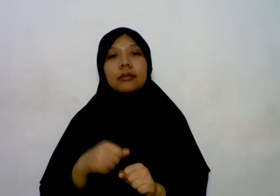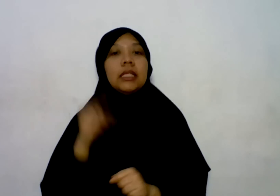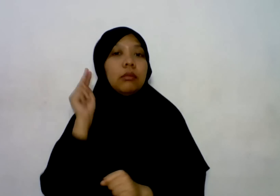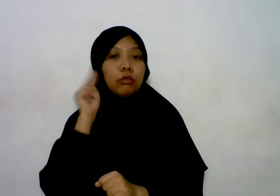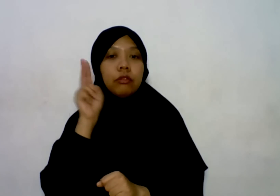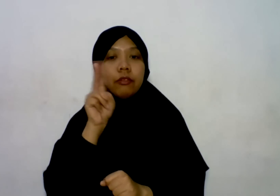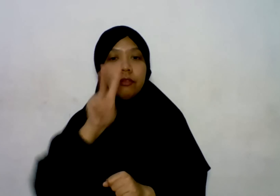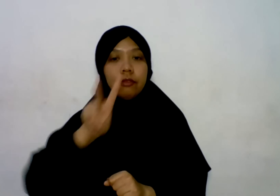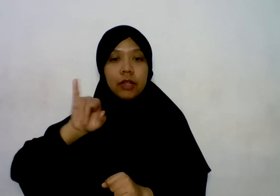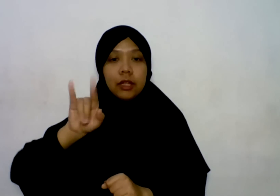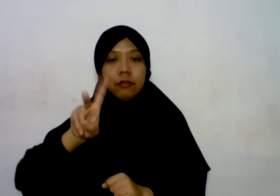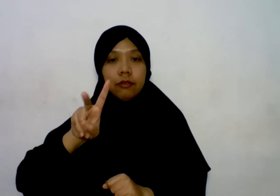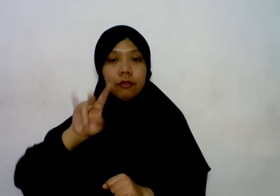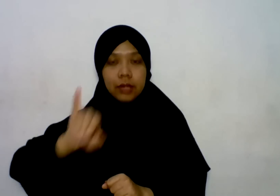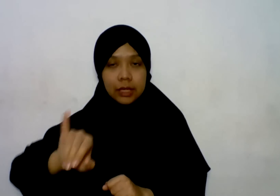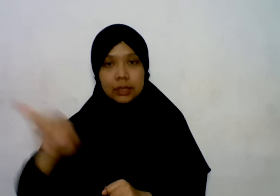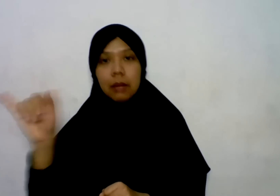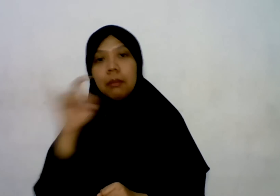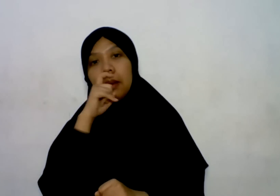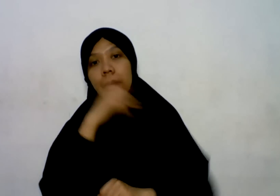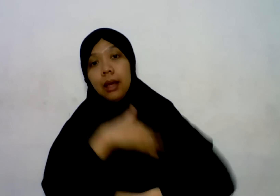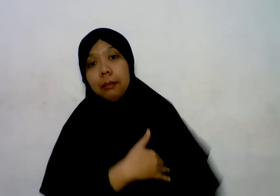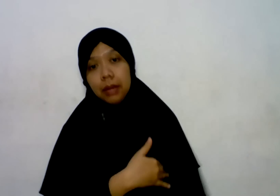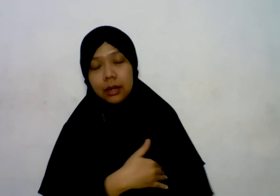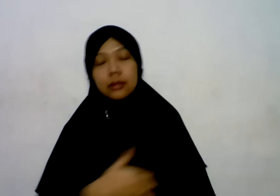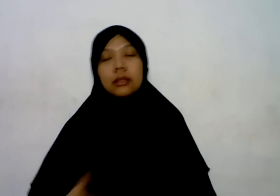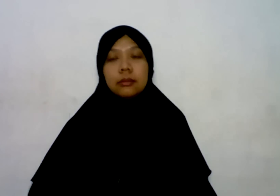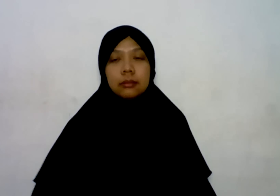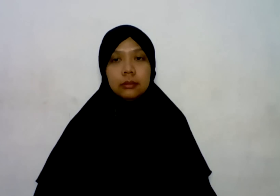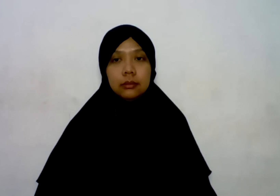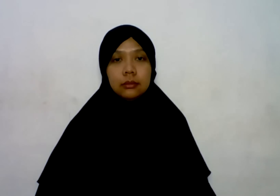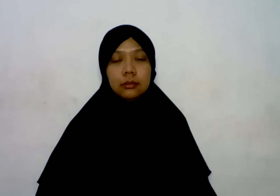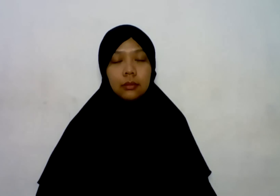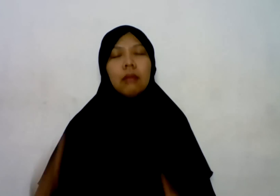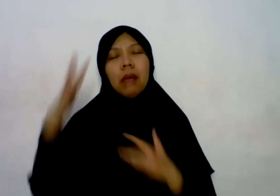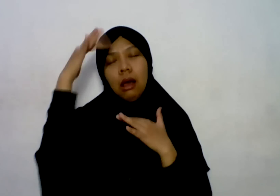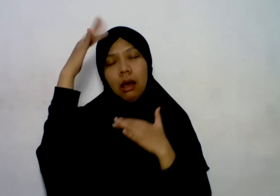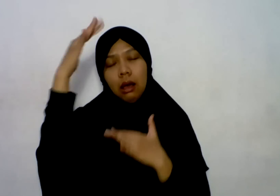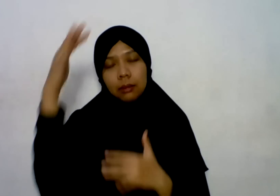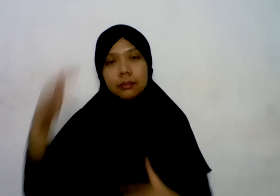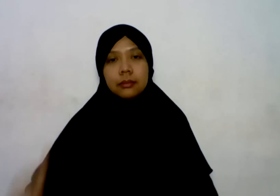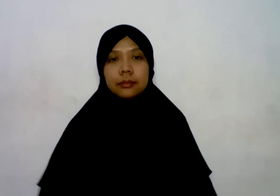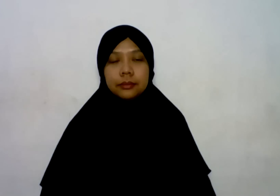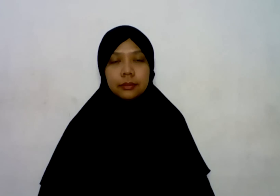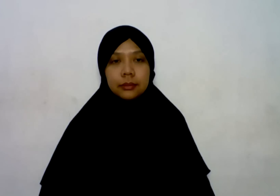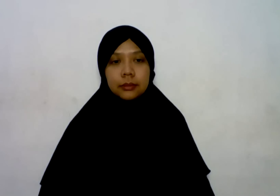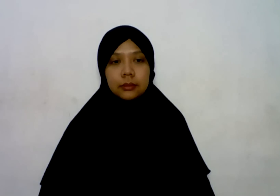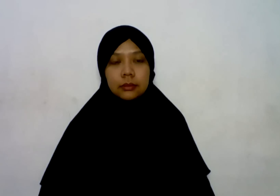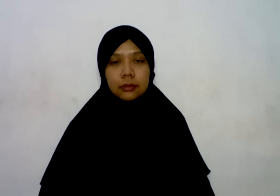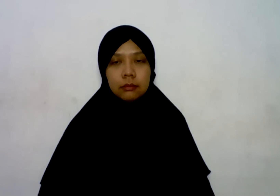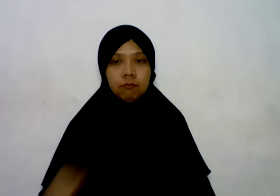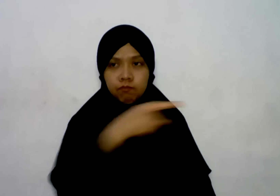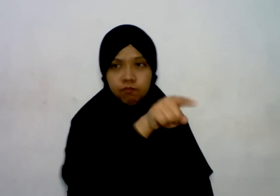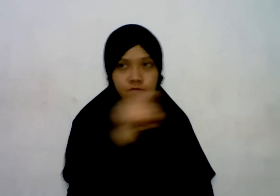Yulaswati, and Pak Selamat Tohari. I hope your insight and